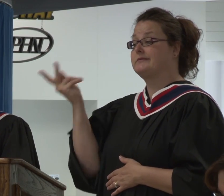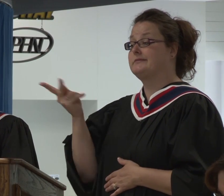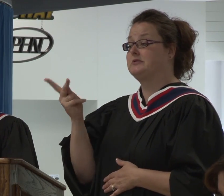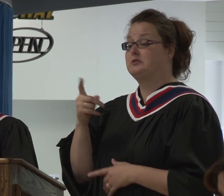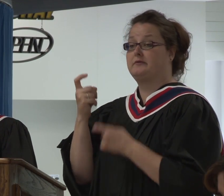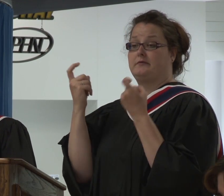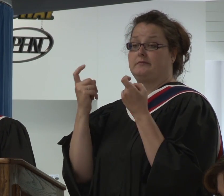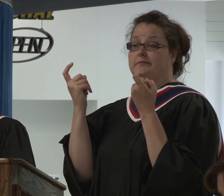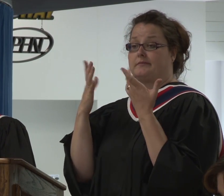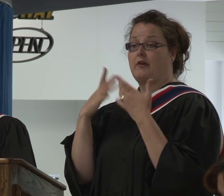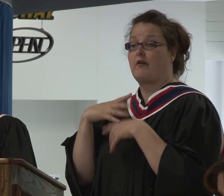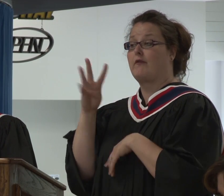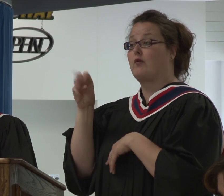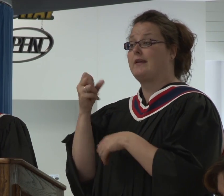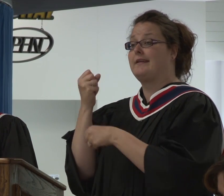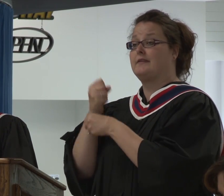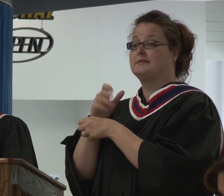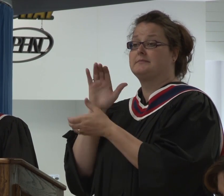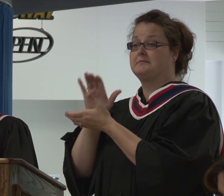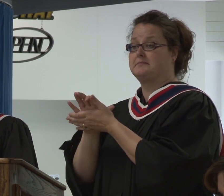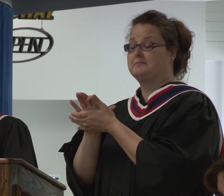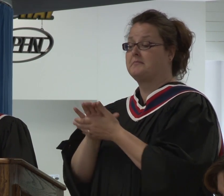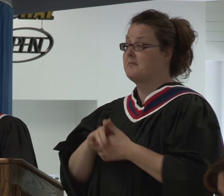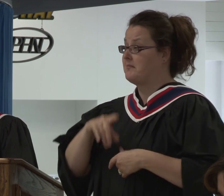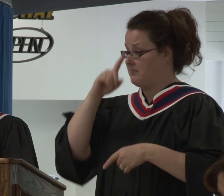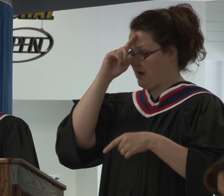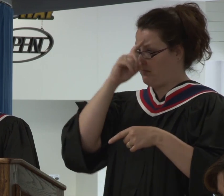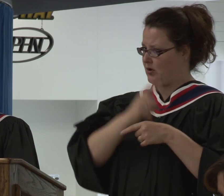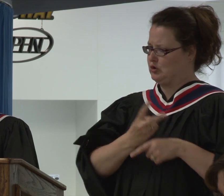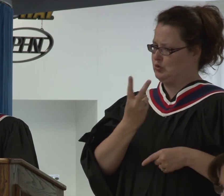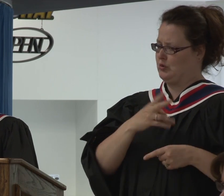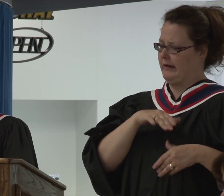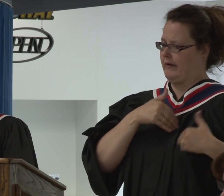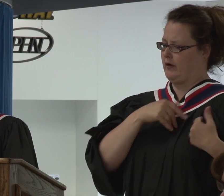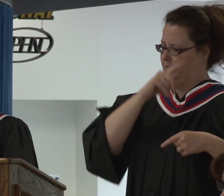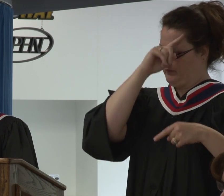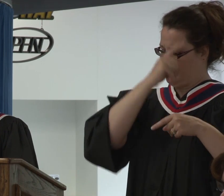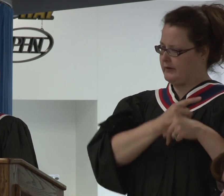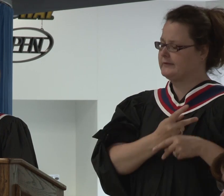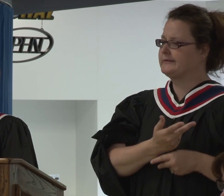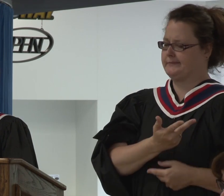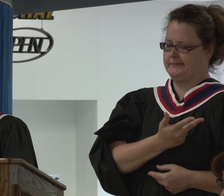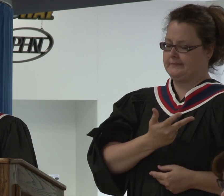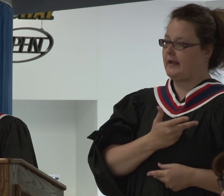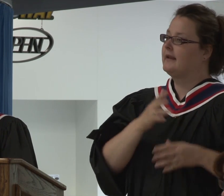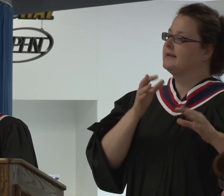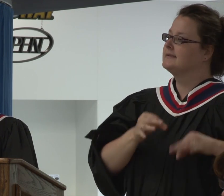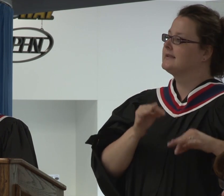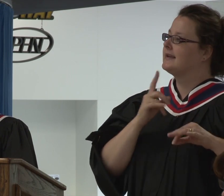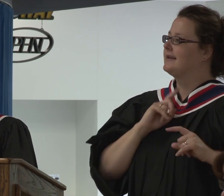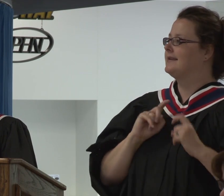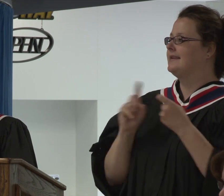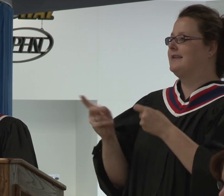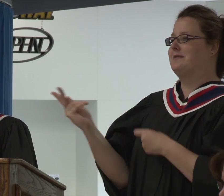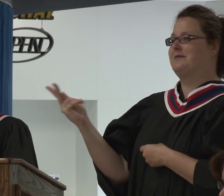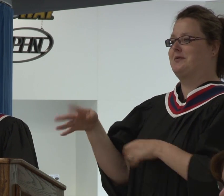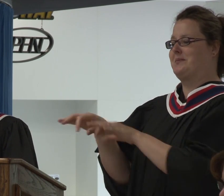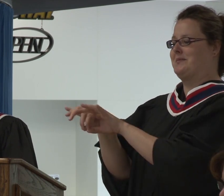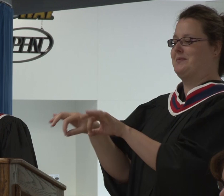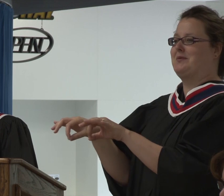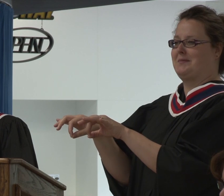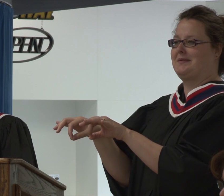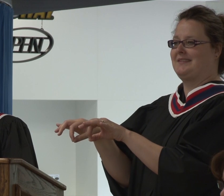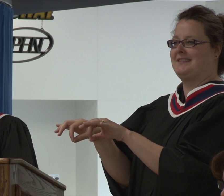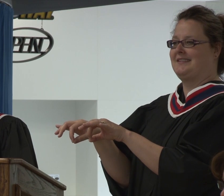40th anniversary, my brothers and I, my two younger brothers, decided to give them a diploma